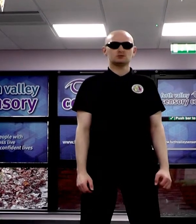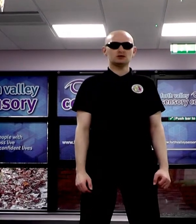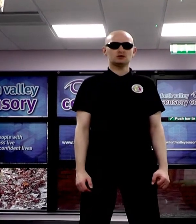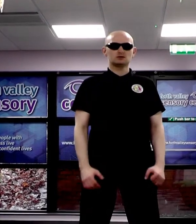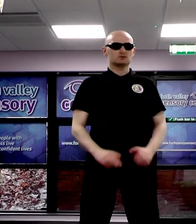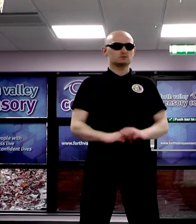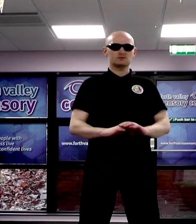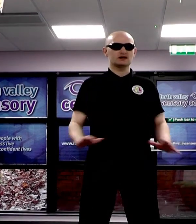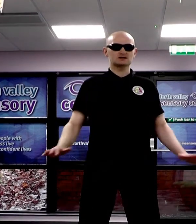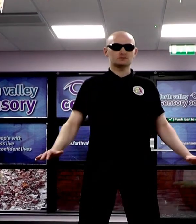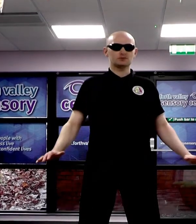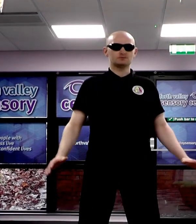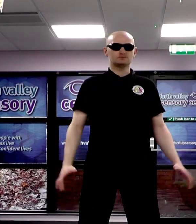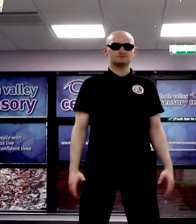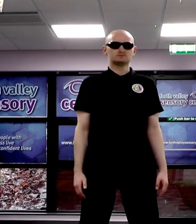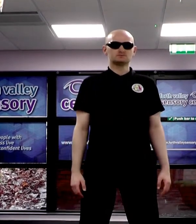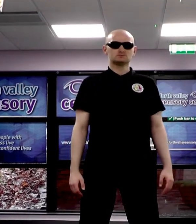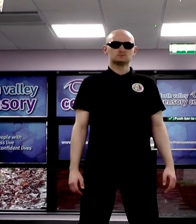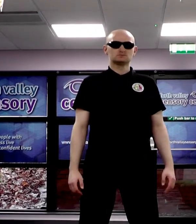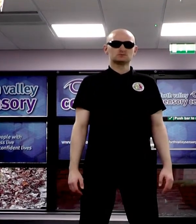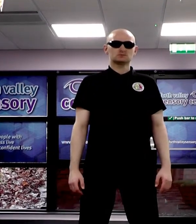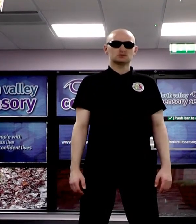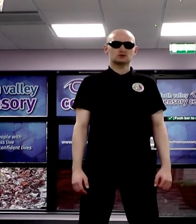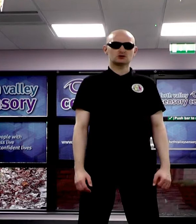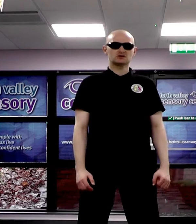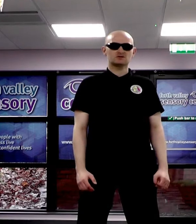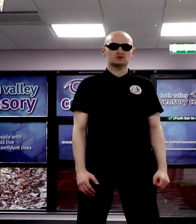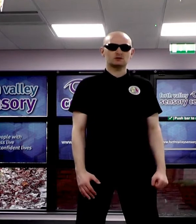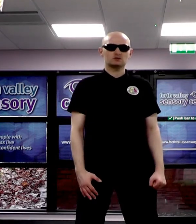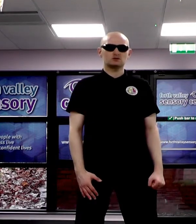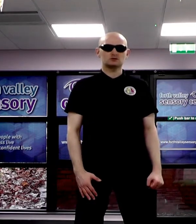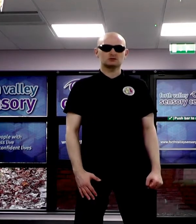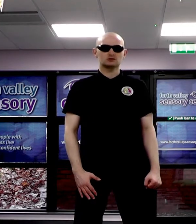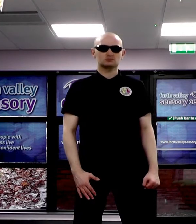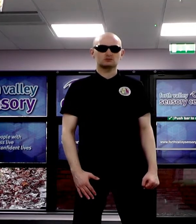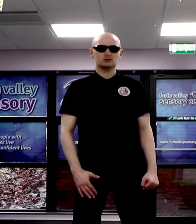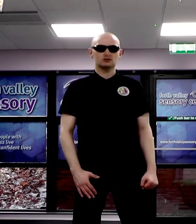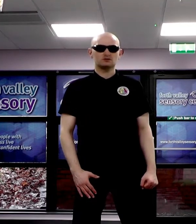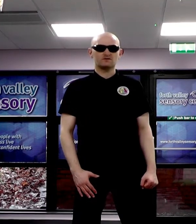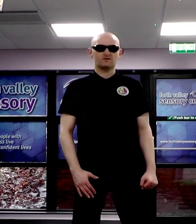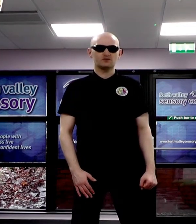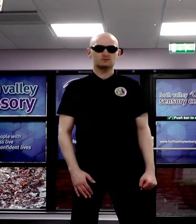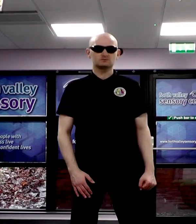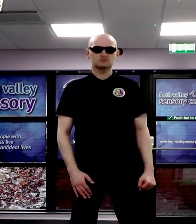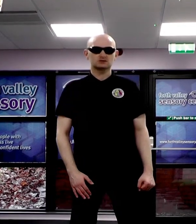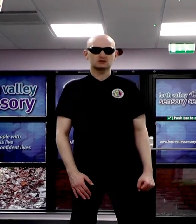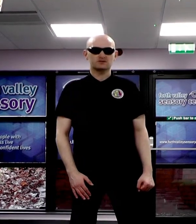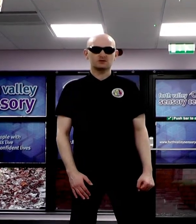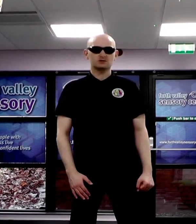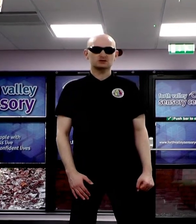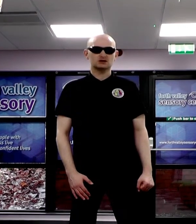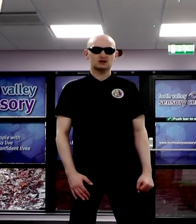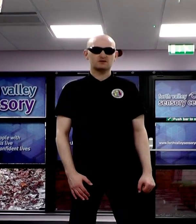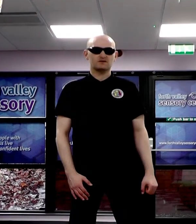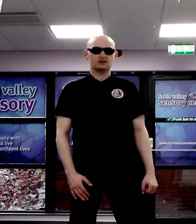Okay? That simple. You're going to transfer the weight onto your right foot, 70%,